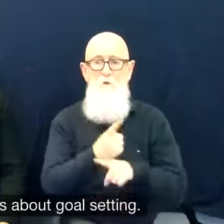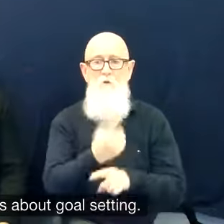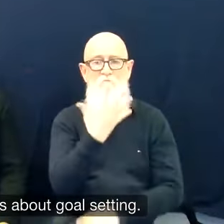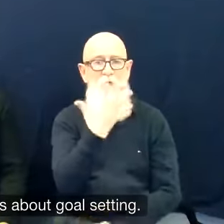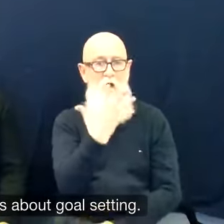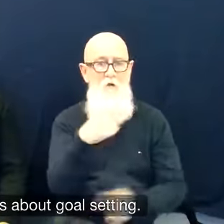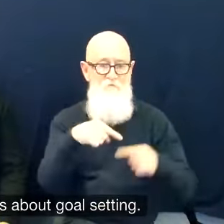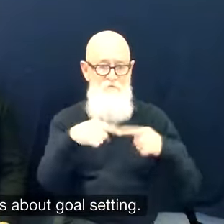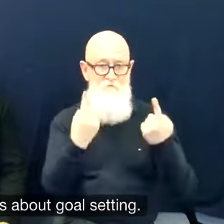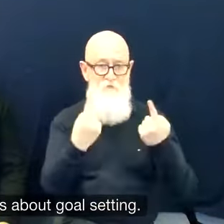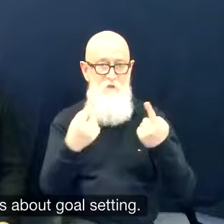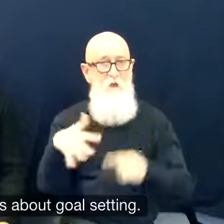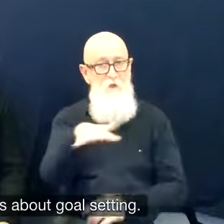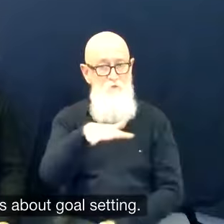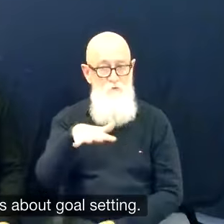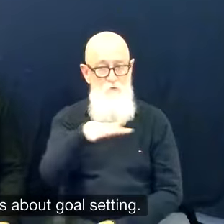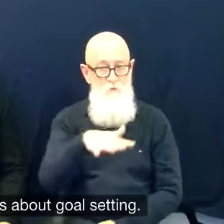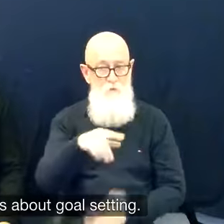areas.